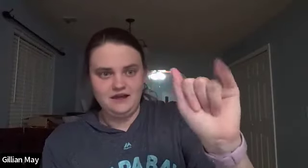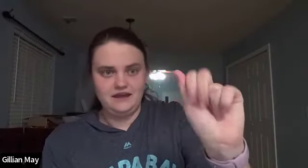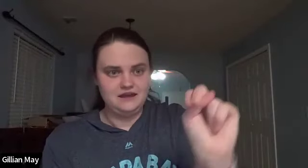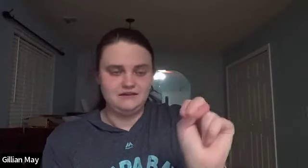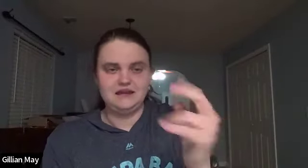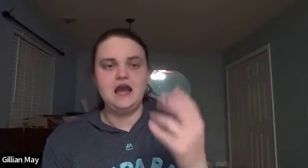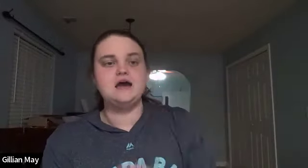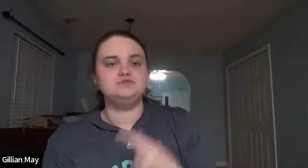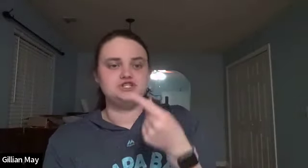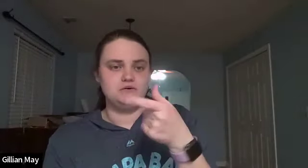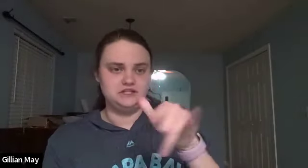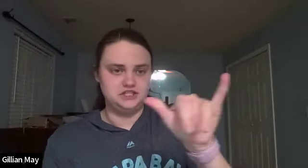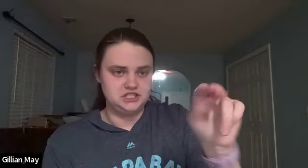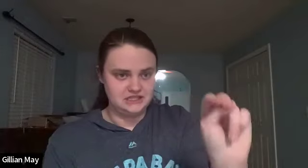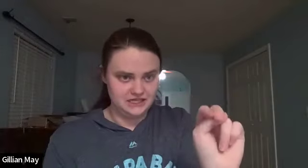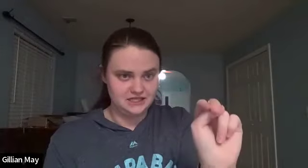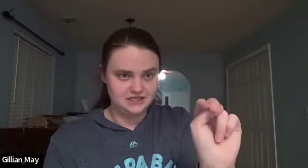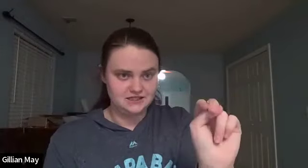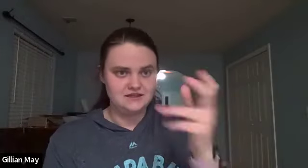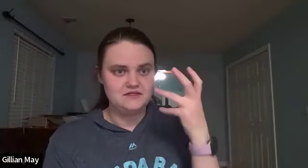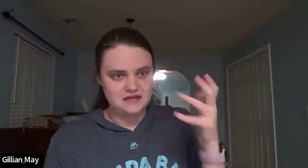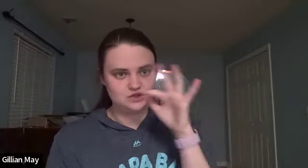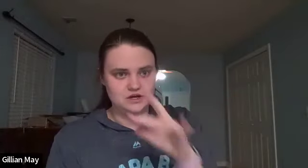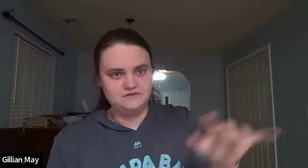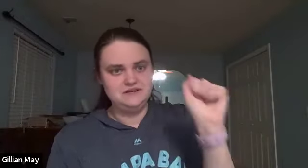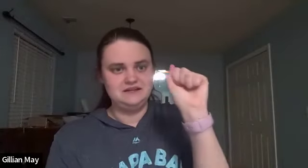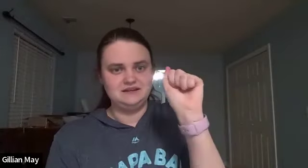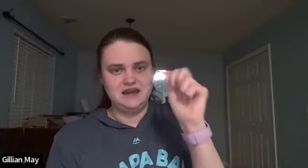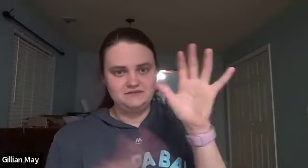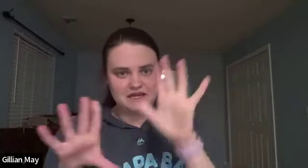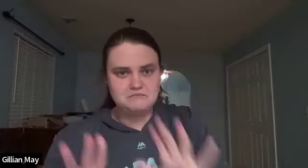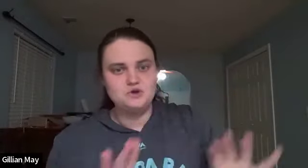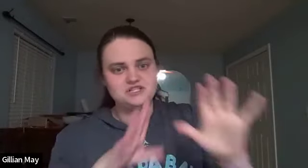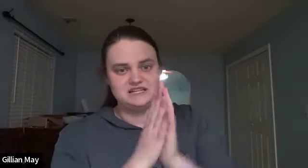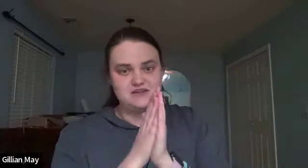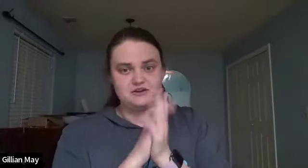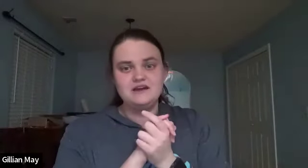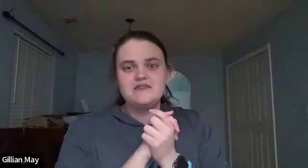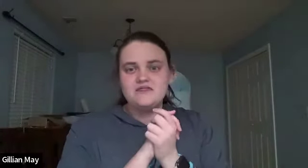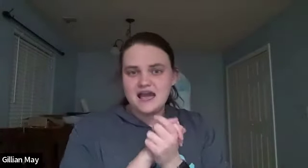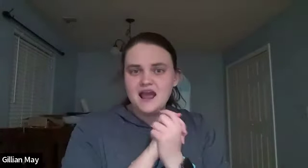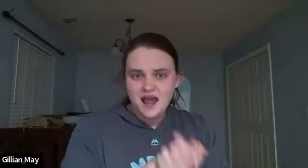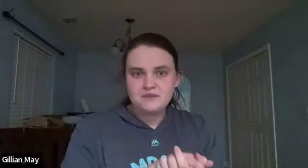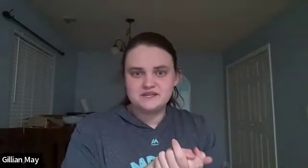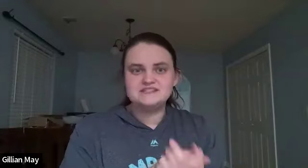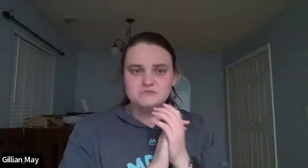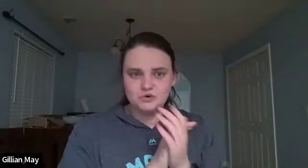Gillia. Like I'm just going Gillian. That sort of kind of like motion together. That happens the more